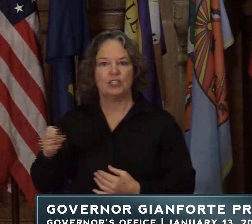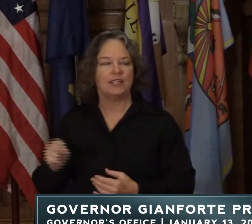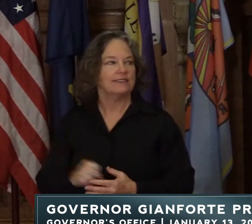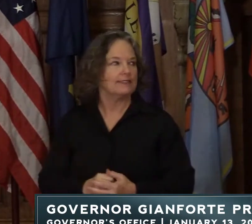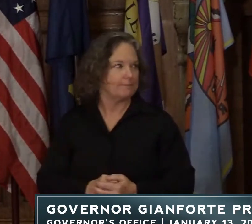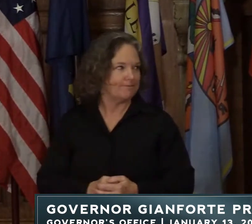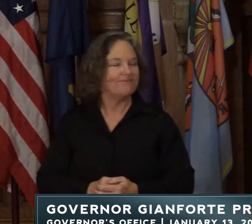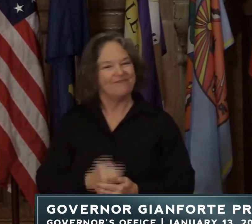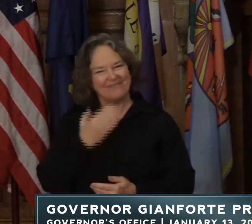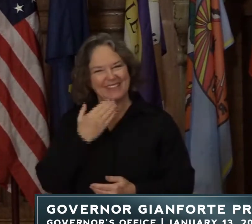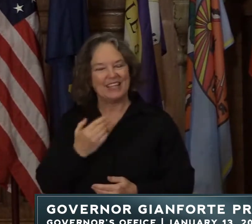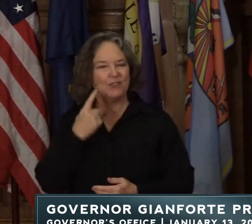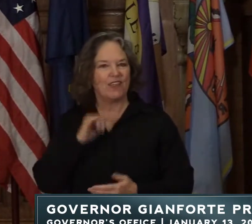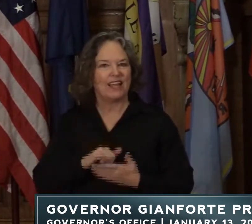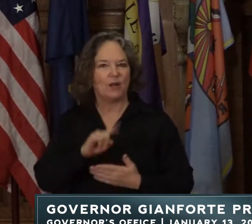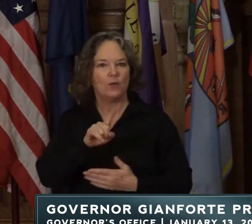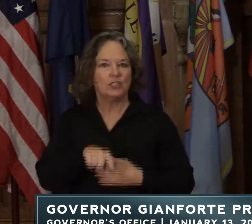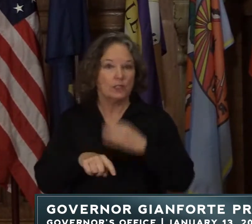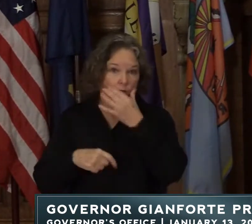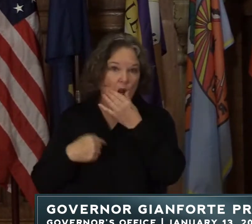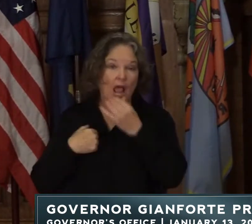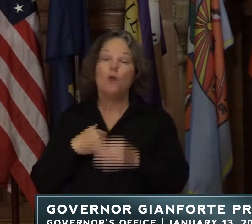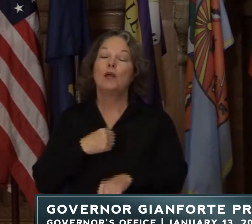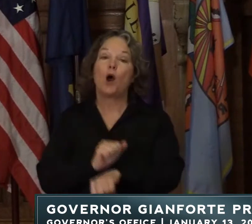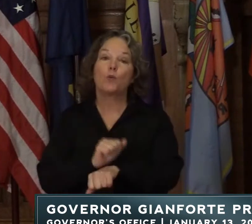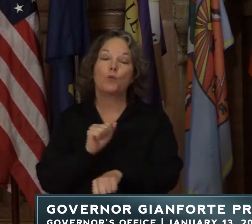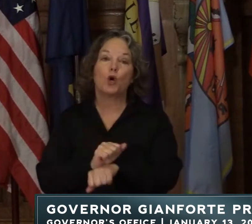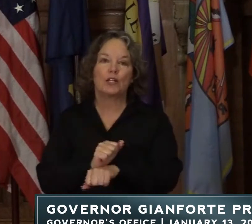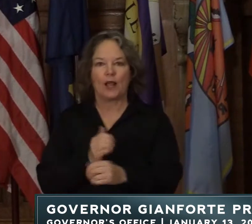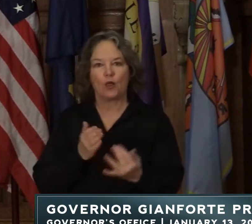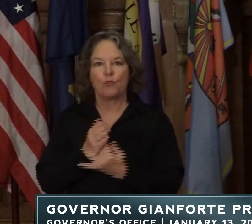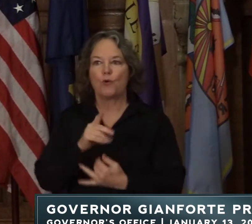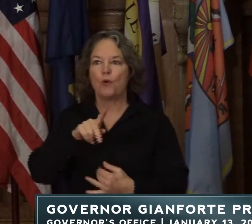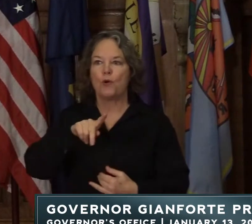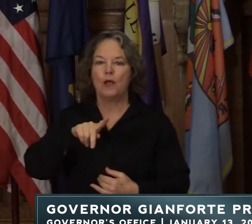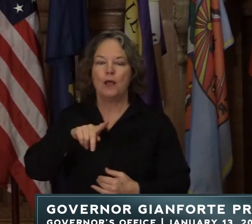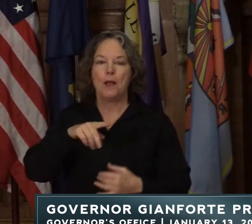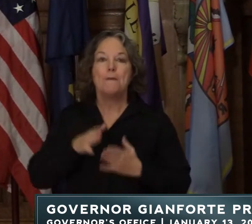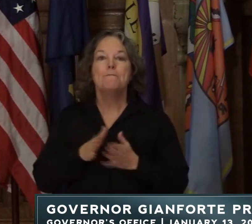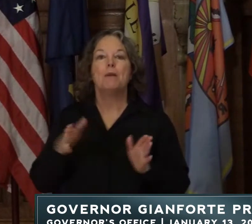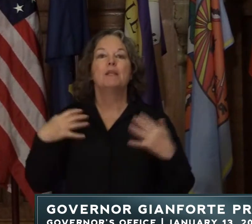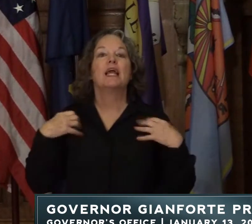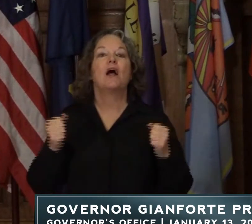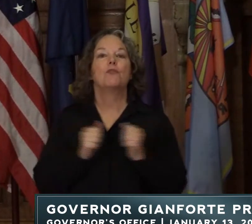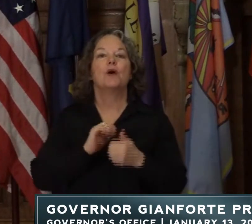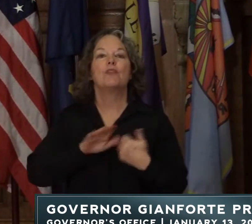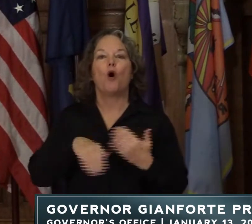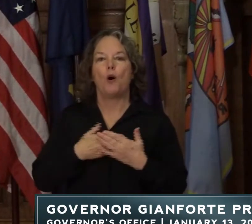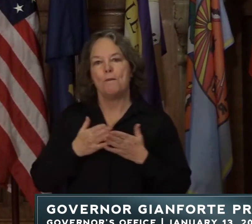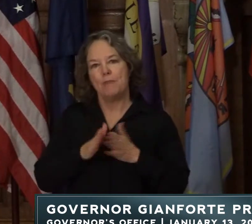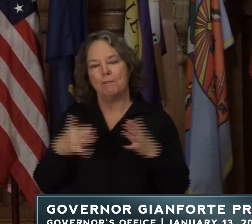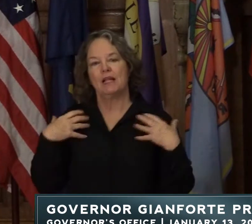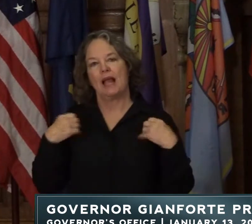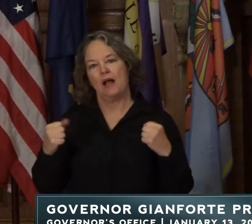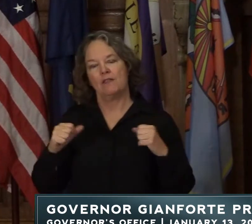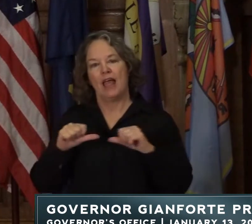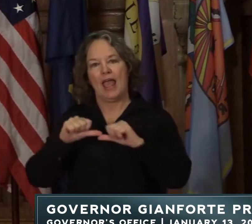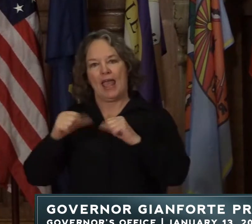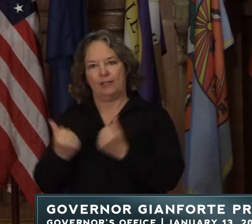Yeah, thanks, Holly, for the question. So we're working through public health with all of the county public health agencies across the